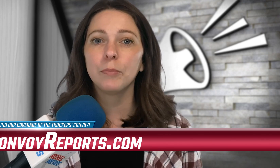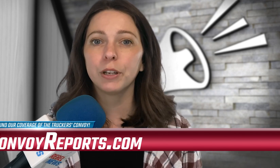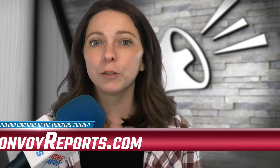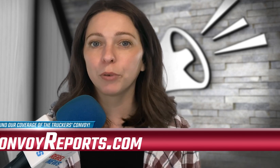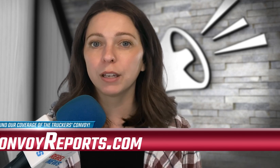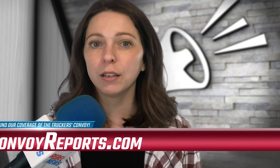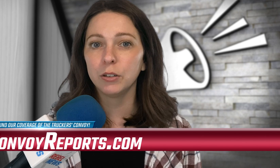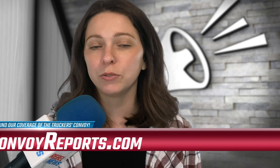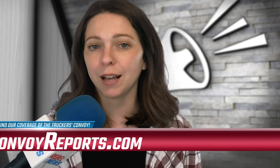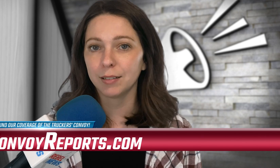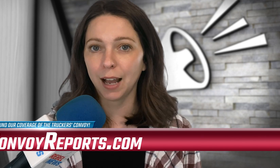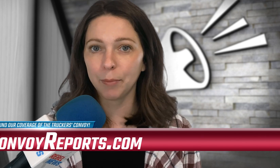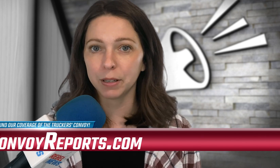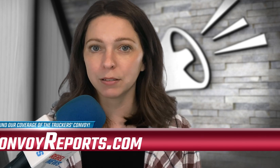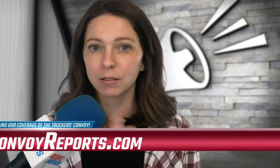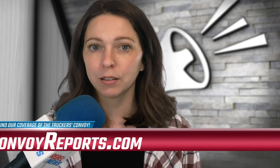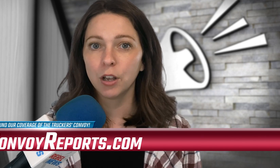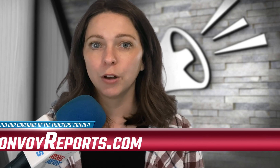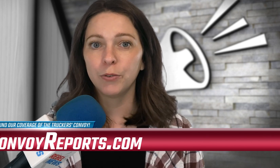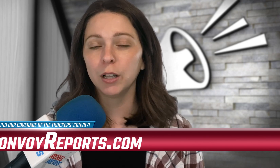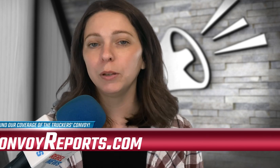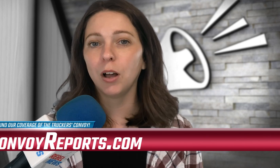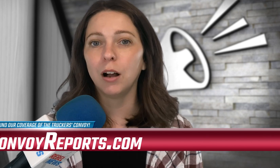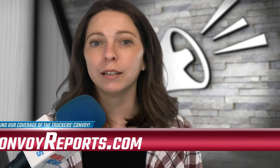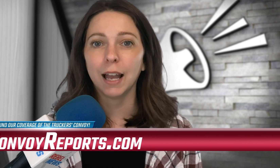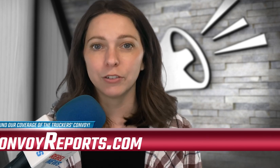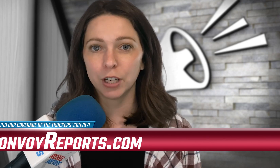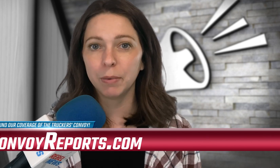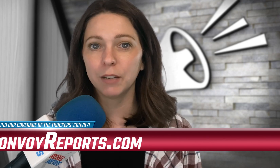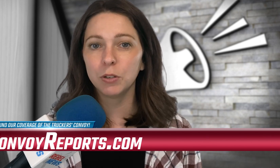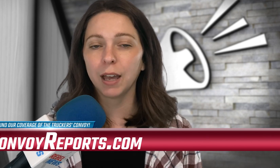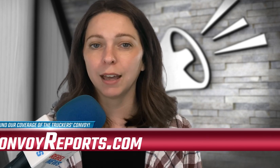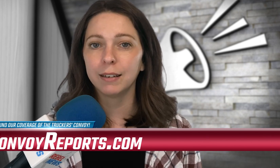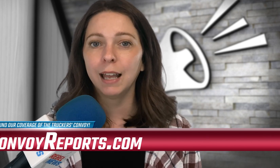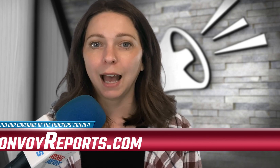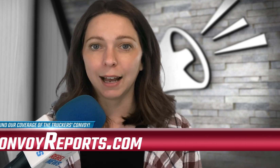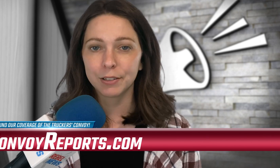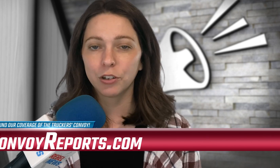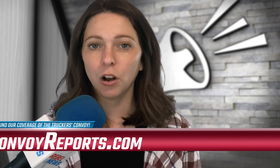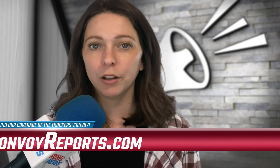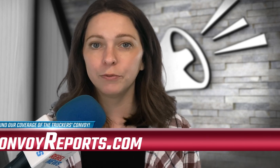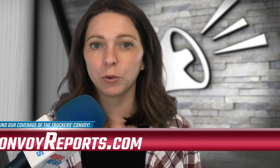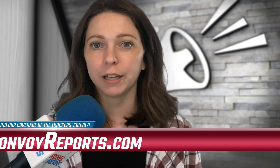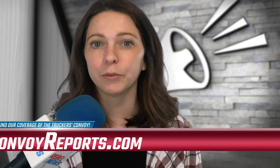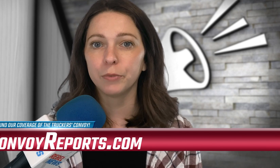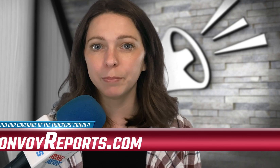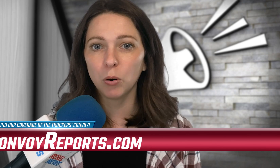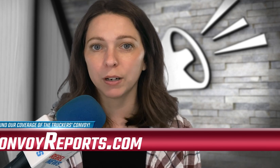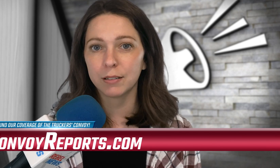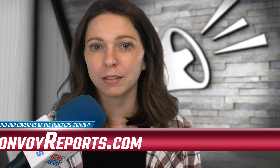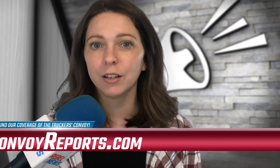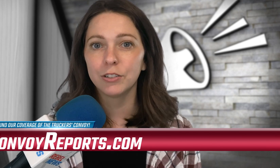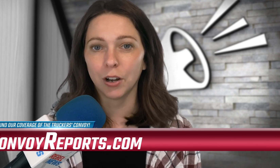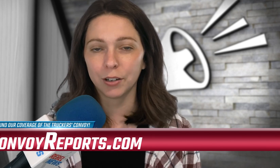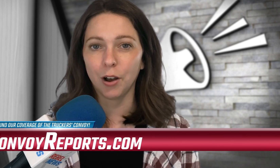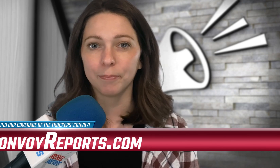bring you breaking news as it happens. Follow along and chip in if you can at convoyreports.com.